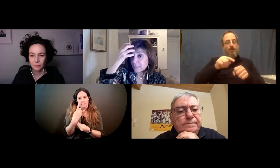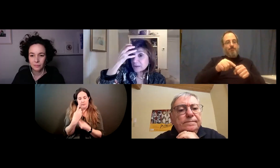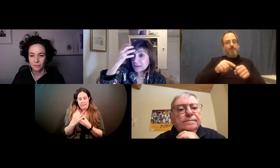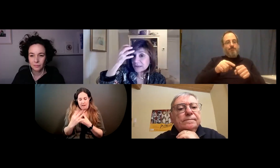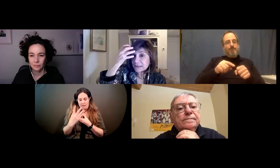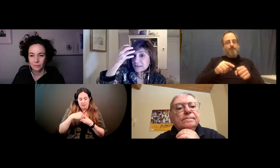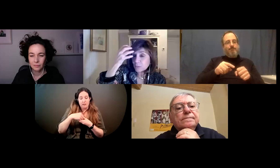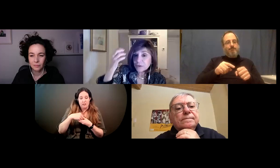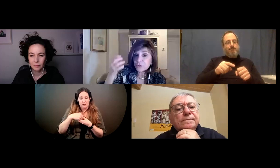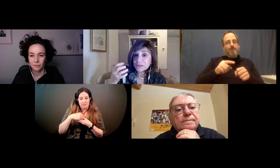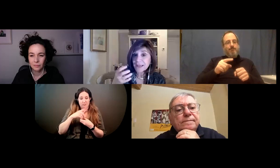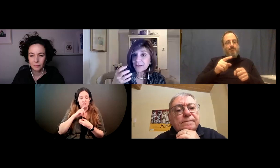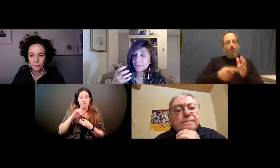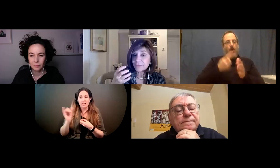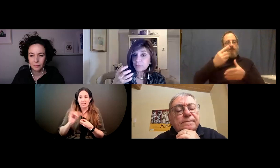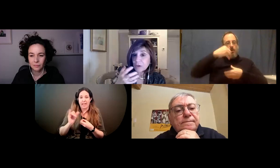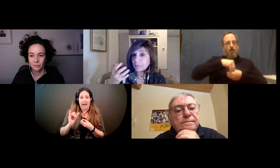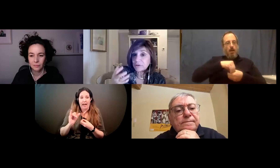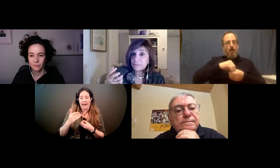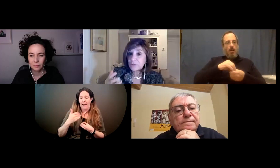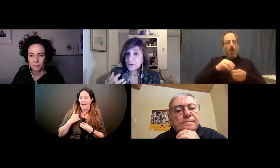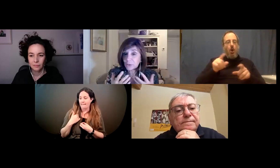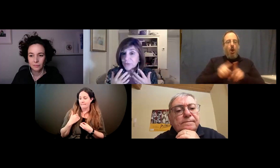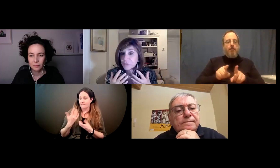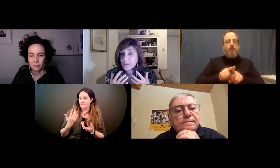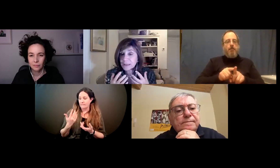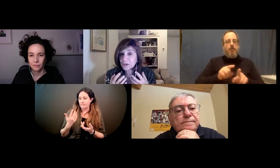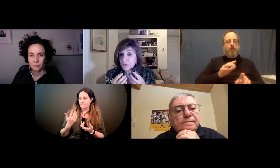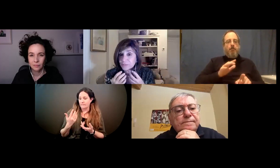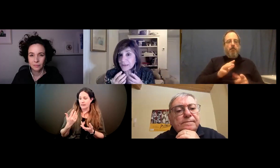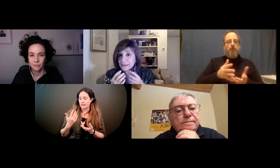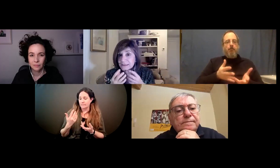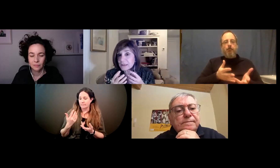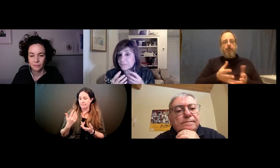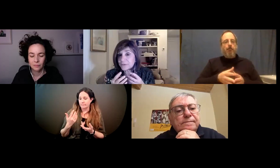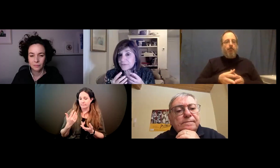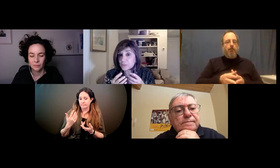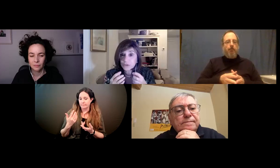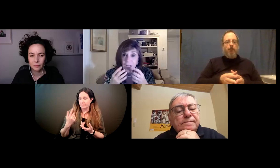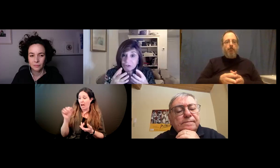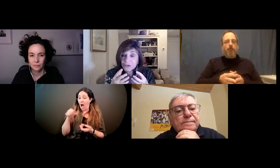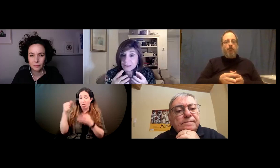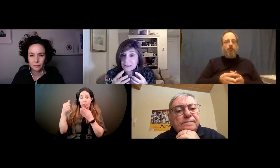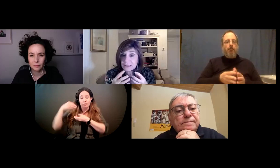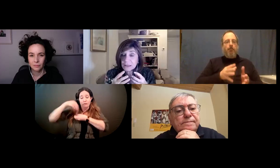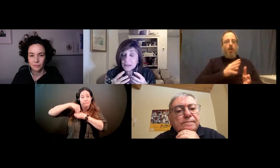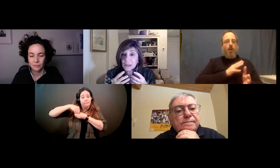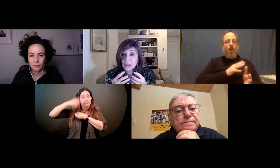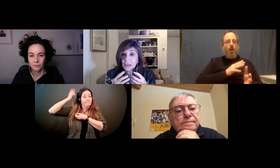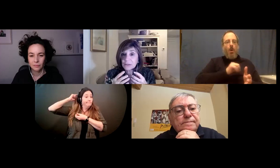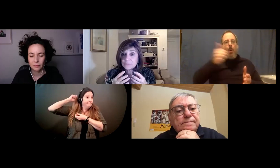little homunculus where you didn't have any problem with there being a unified self that was your